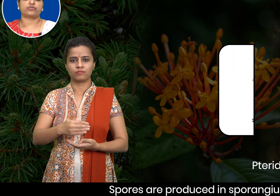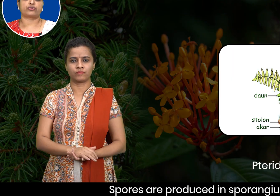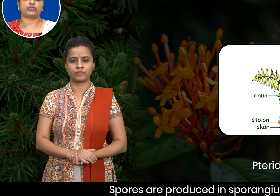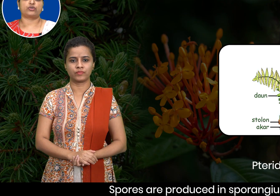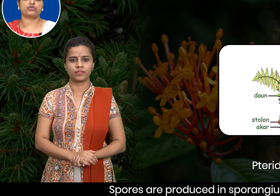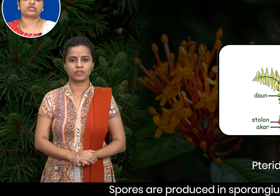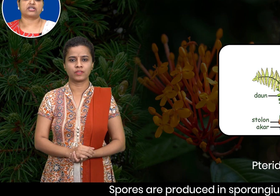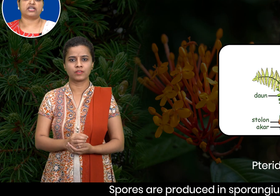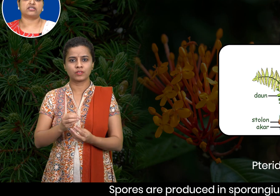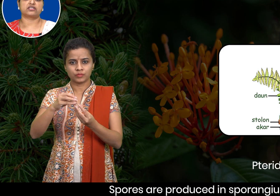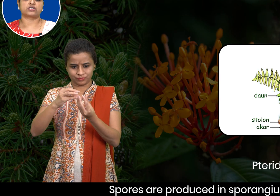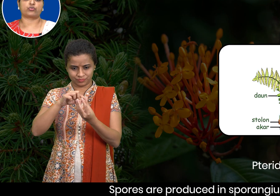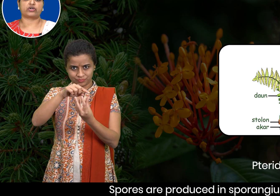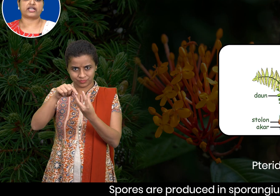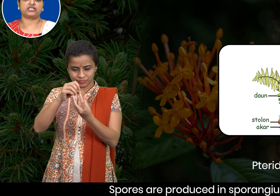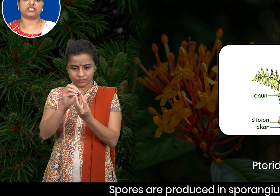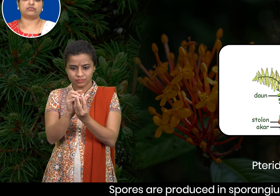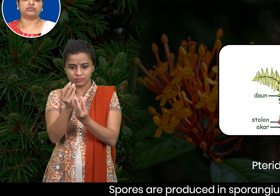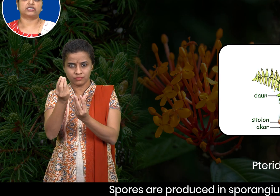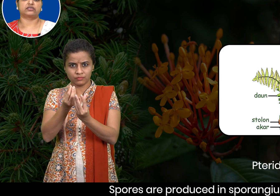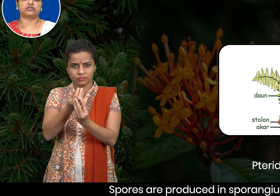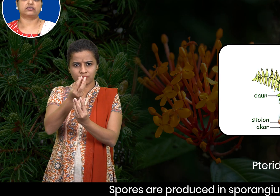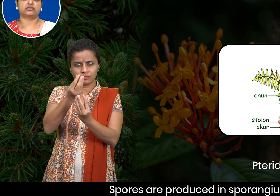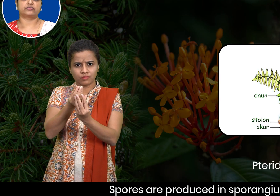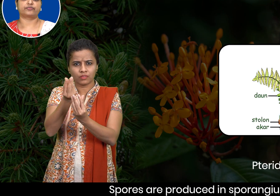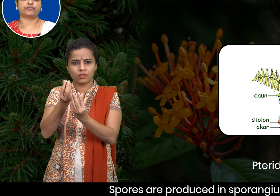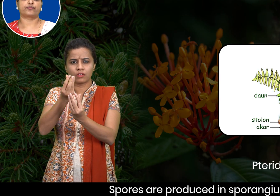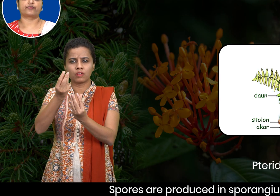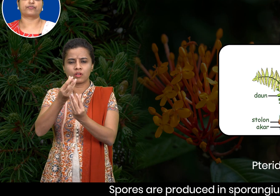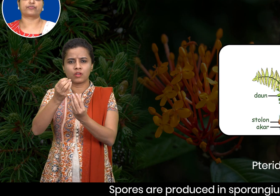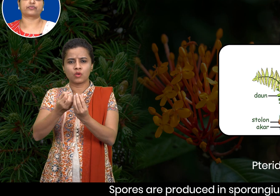Spores are produced in sporangium.